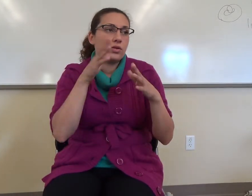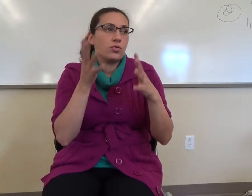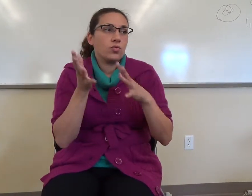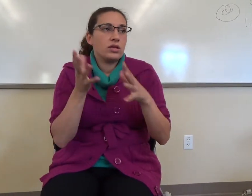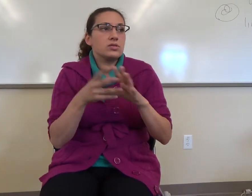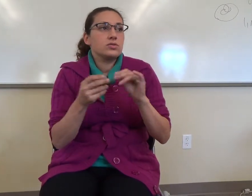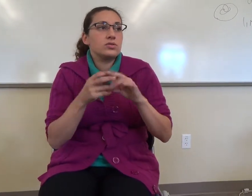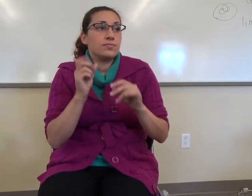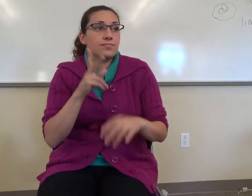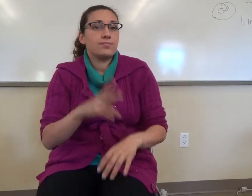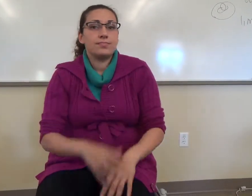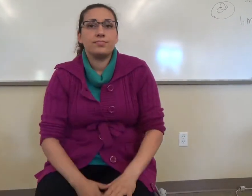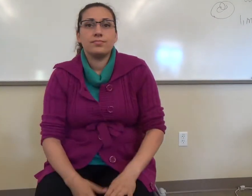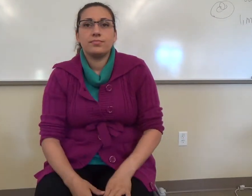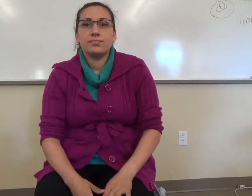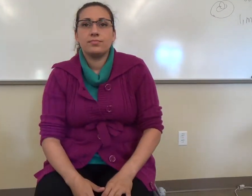on to some of the end ones.